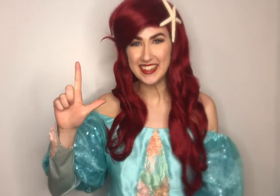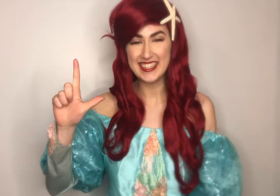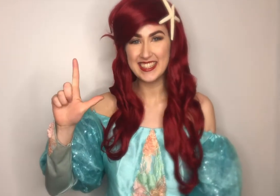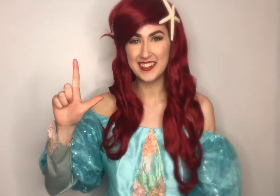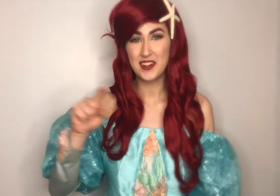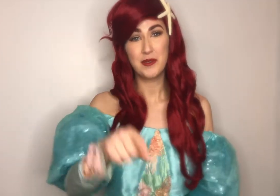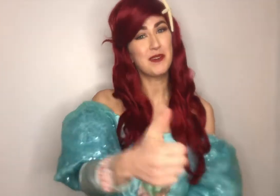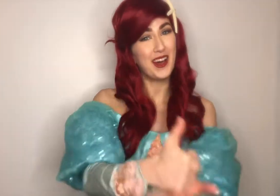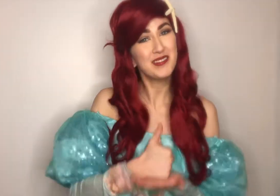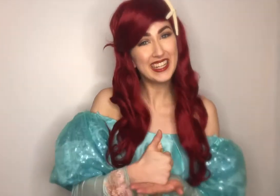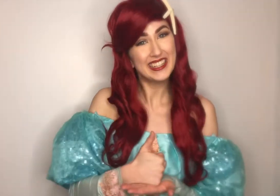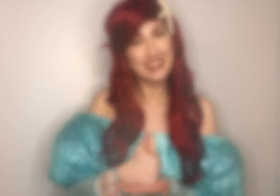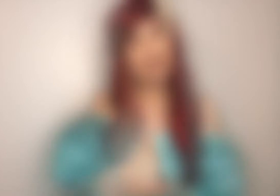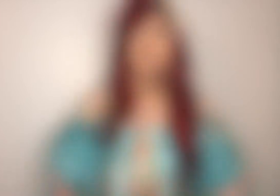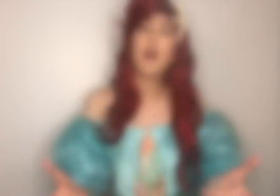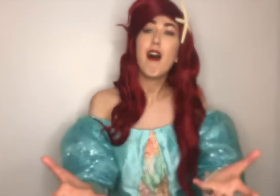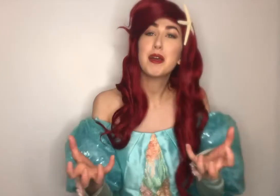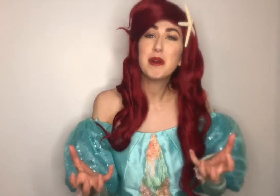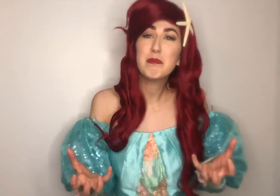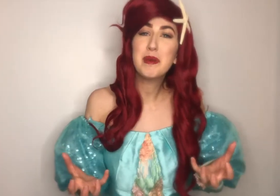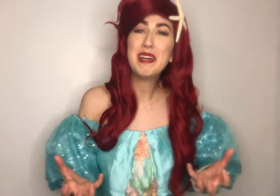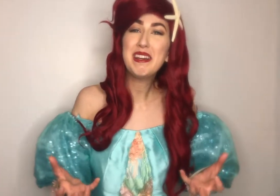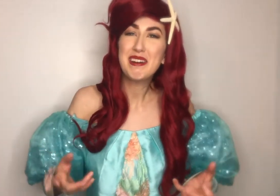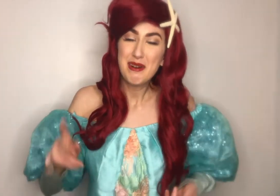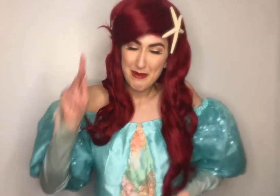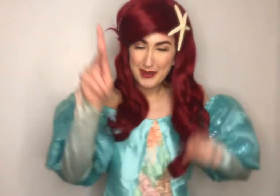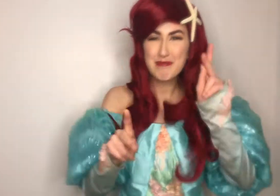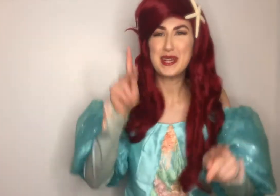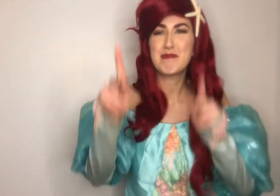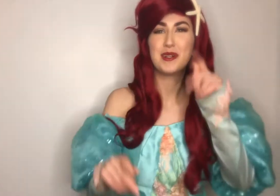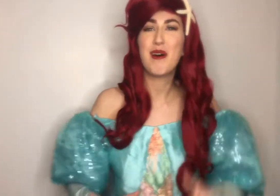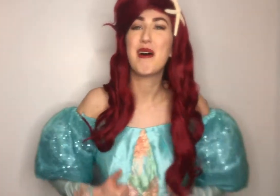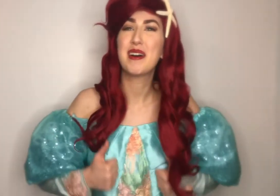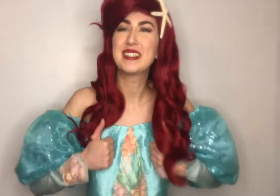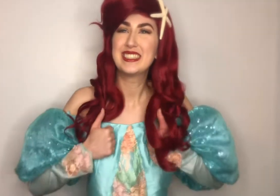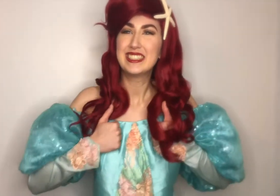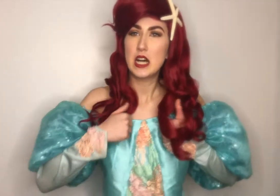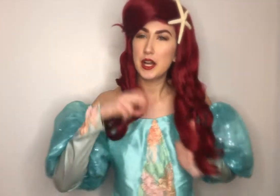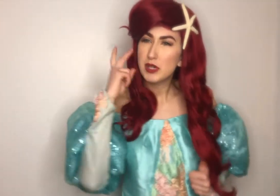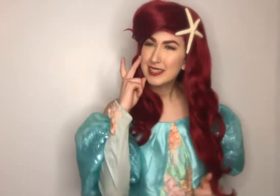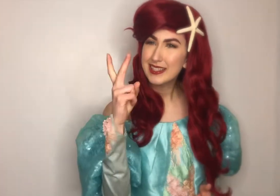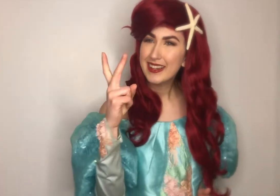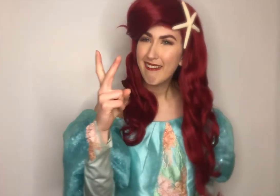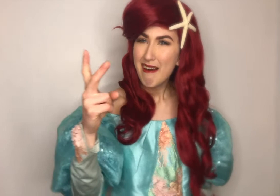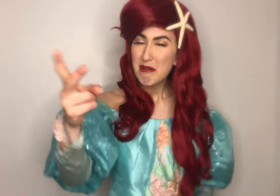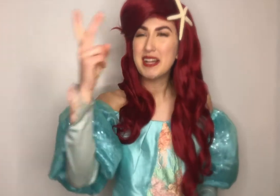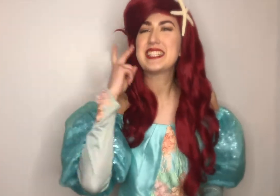language. Will you help me? I wanna be where the people are. I wanna see